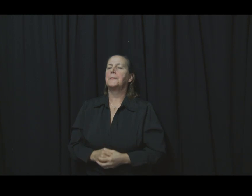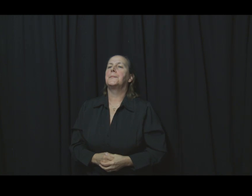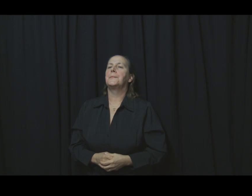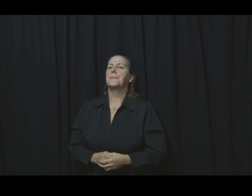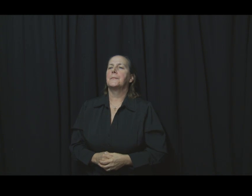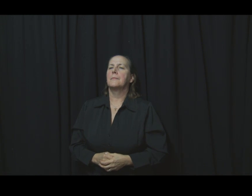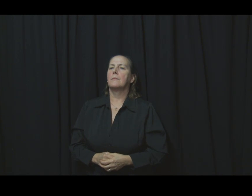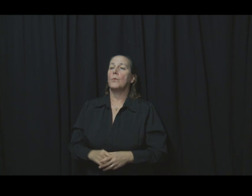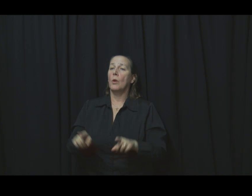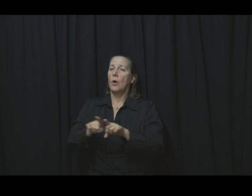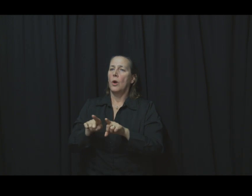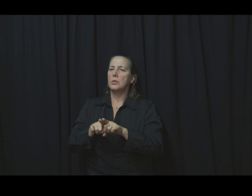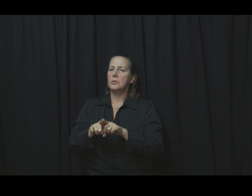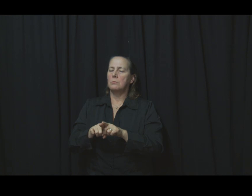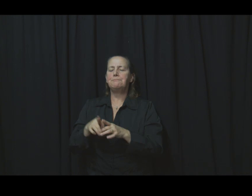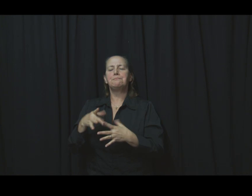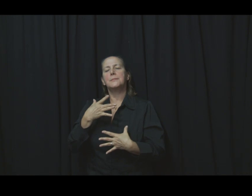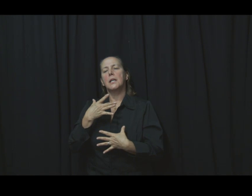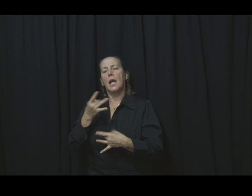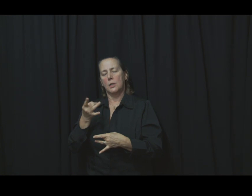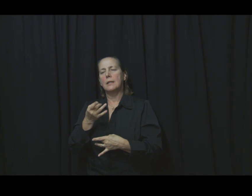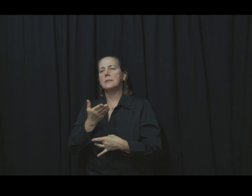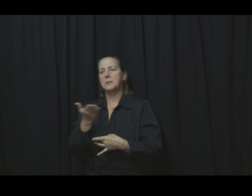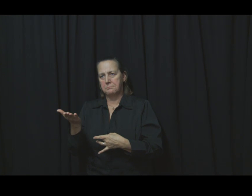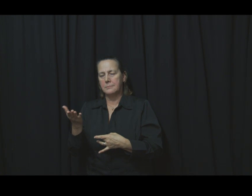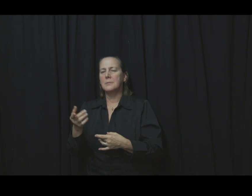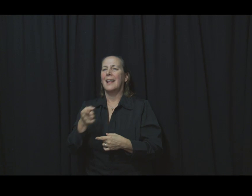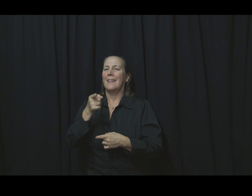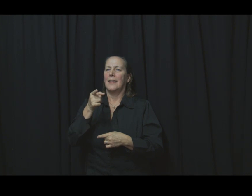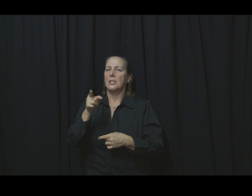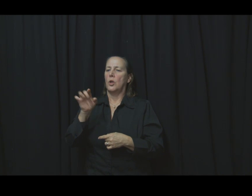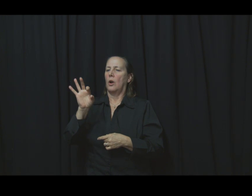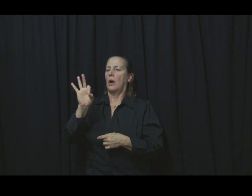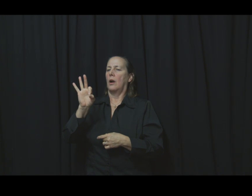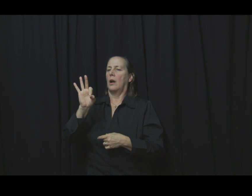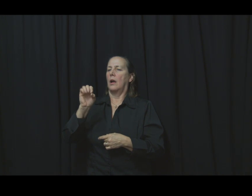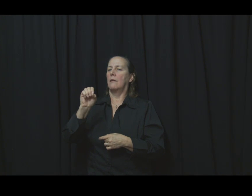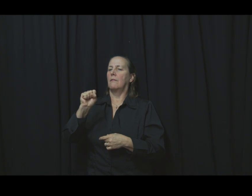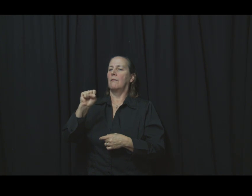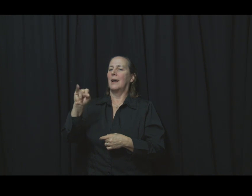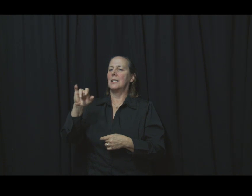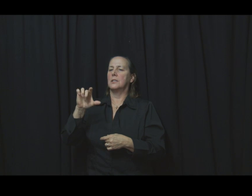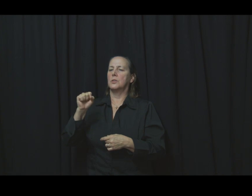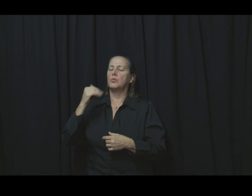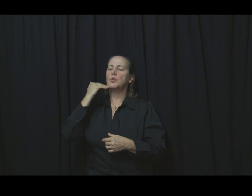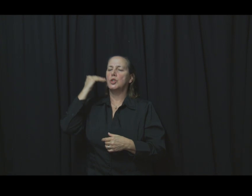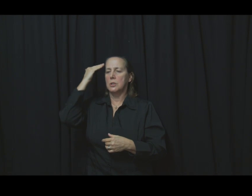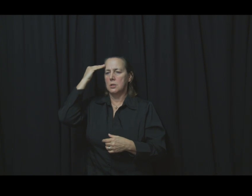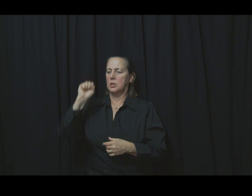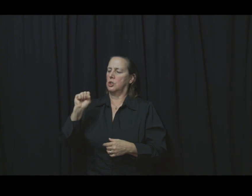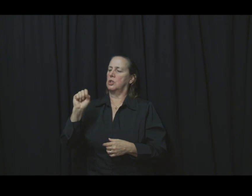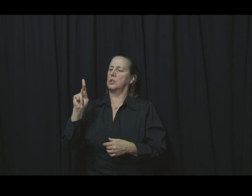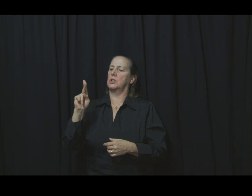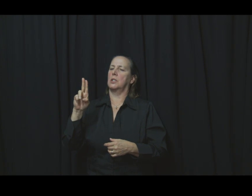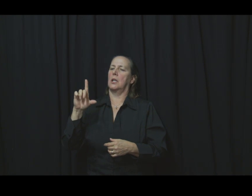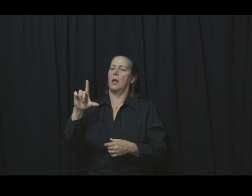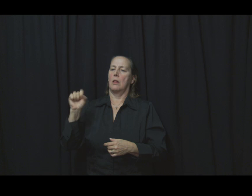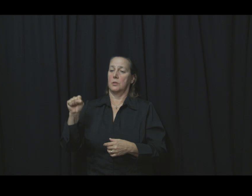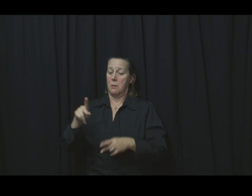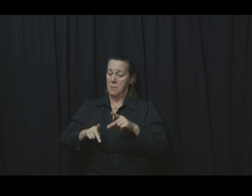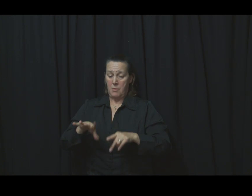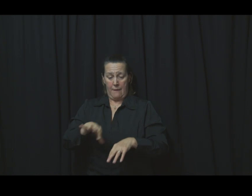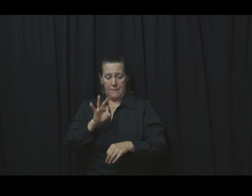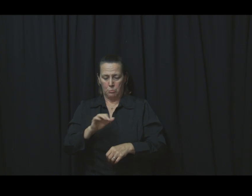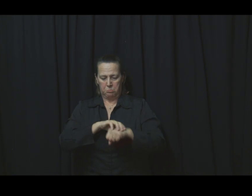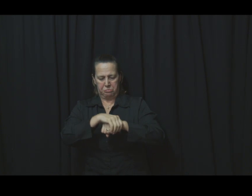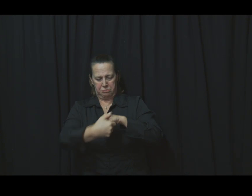Now, here's an interesting thing. These are fossil skulls that people have found all around the